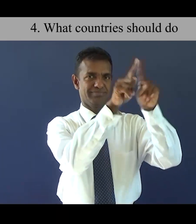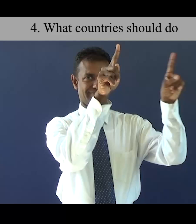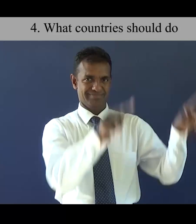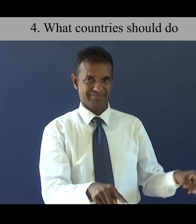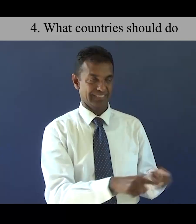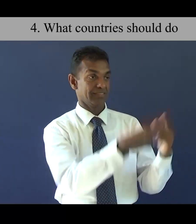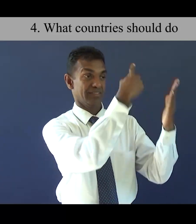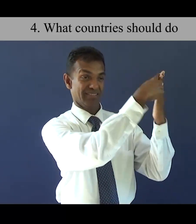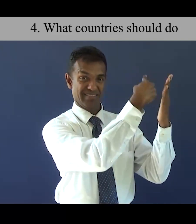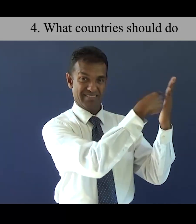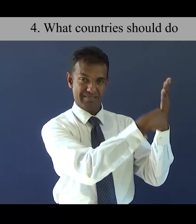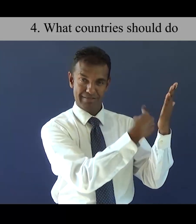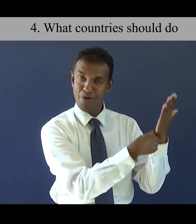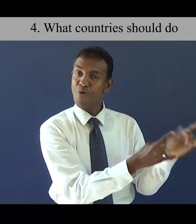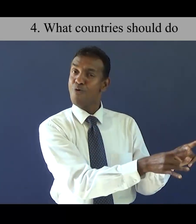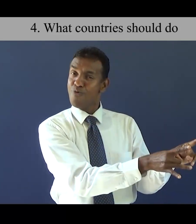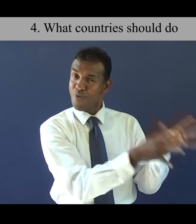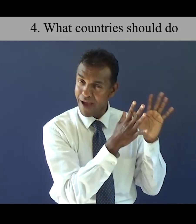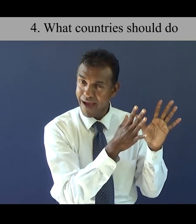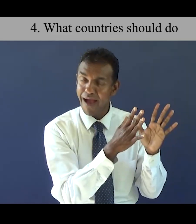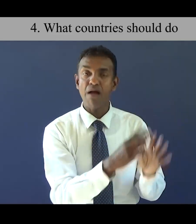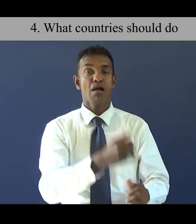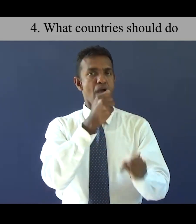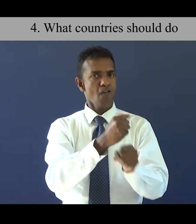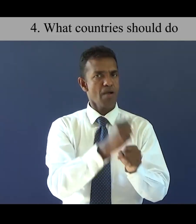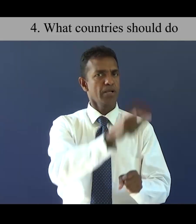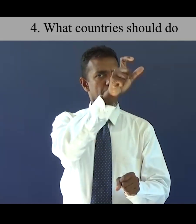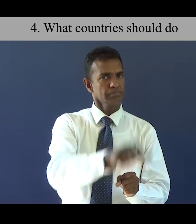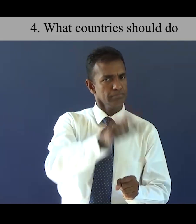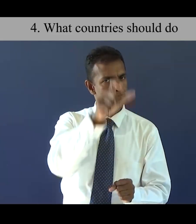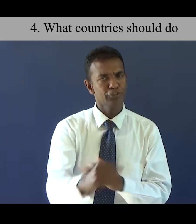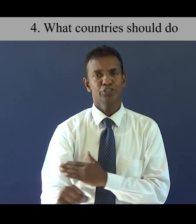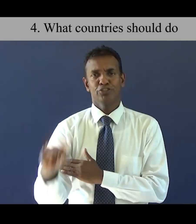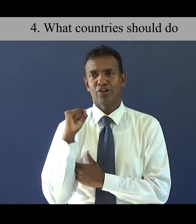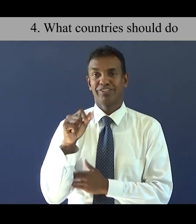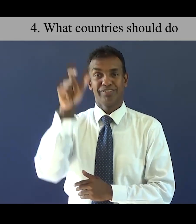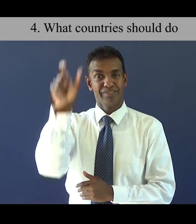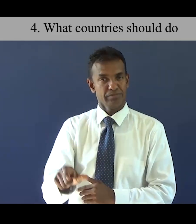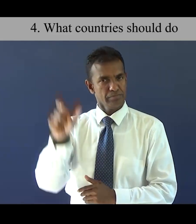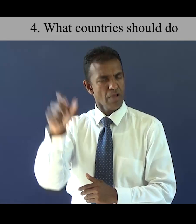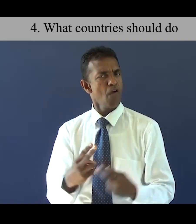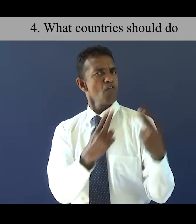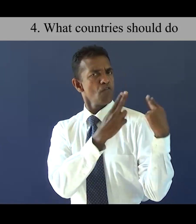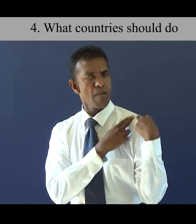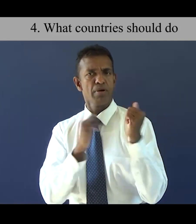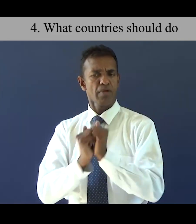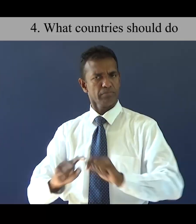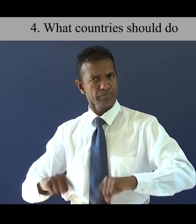authorities do the things in this agreement. doing as much as